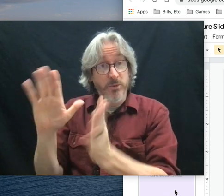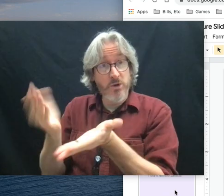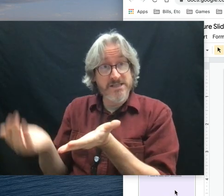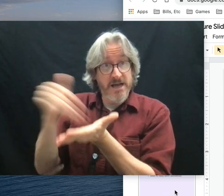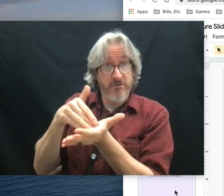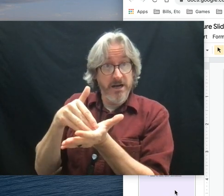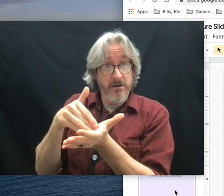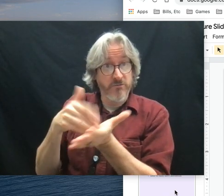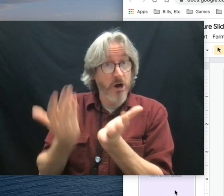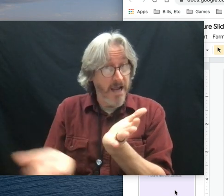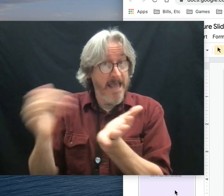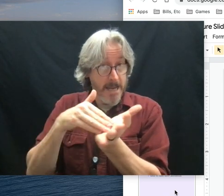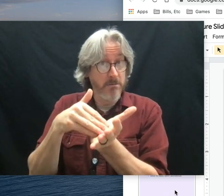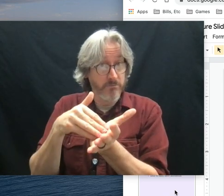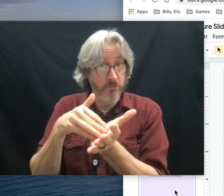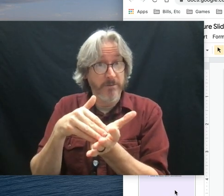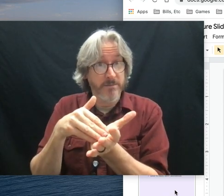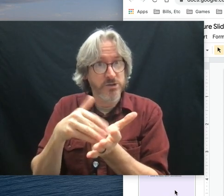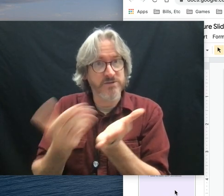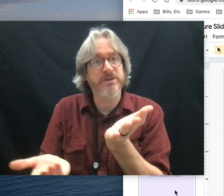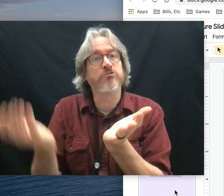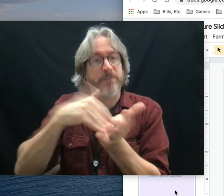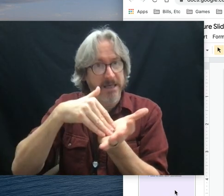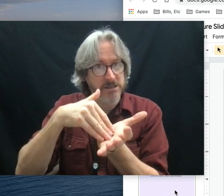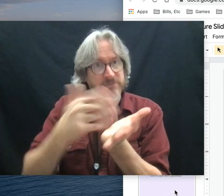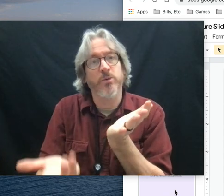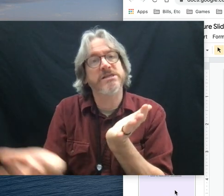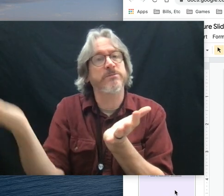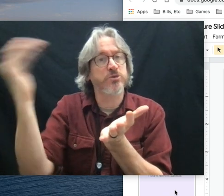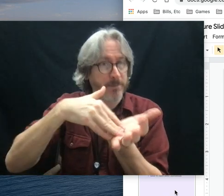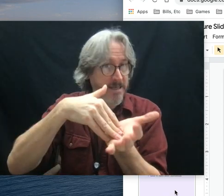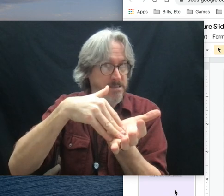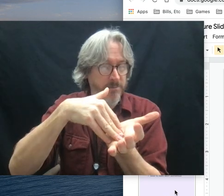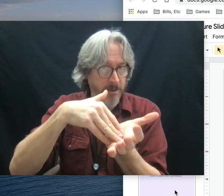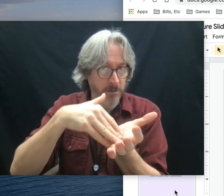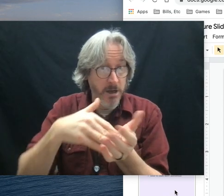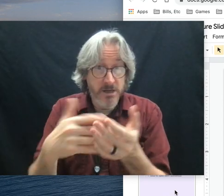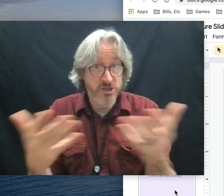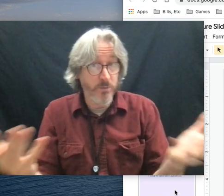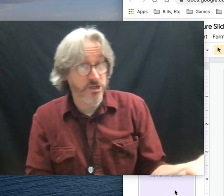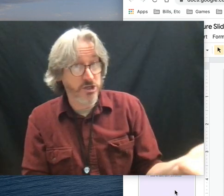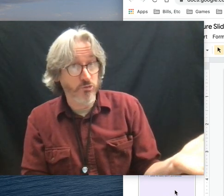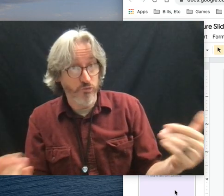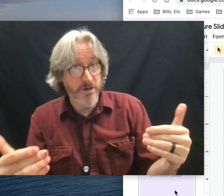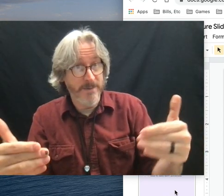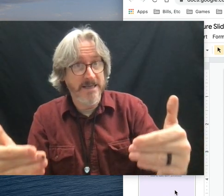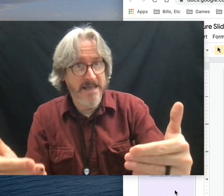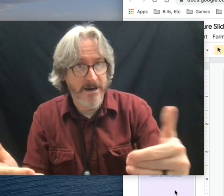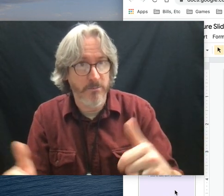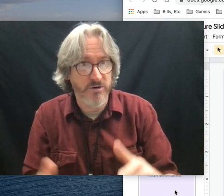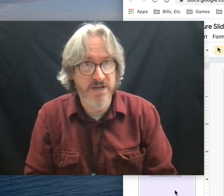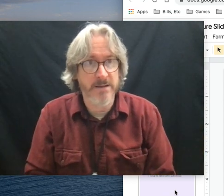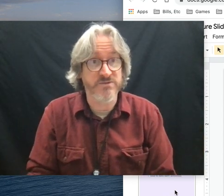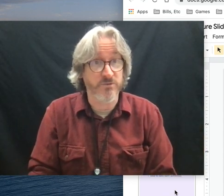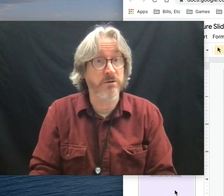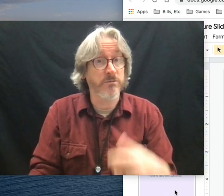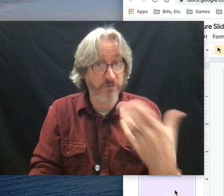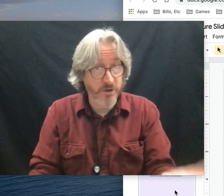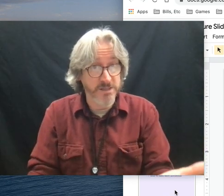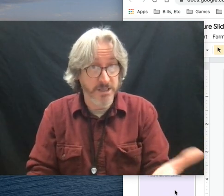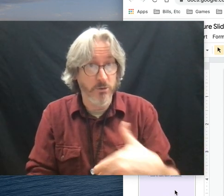And we know this sign, right? For again, right? So if something repeats, if you want someone to repeat something, so we just repeat that a number of times